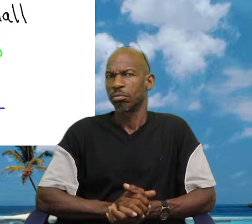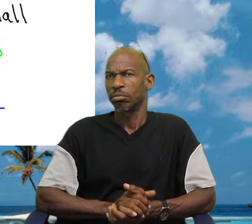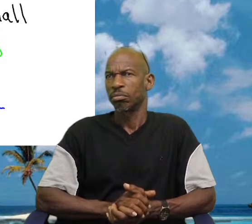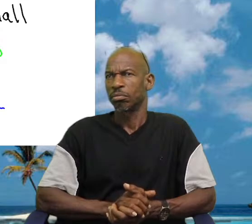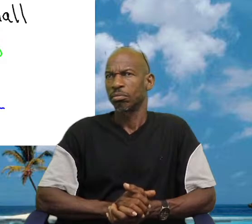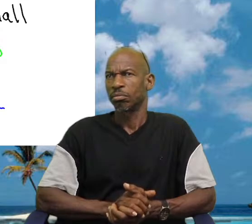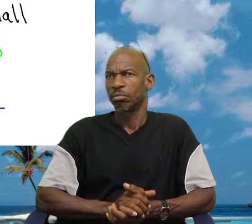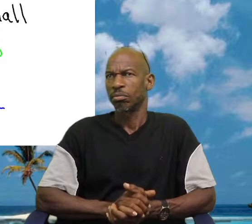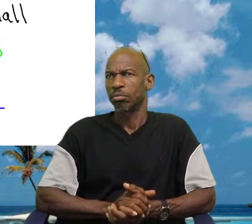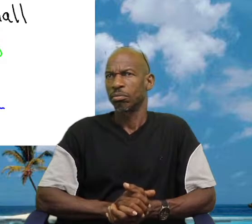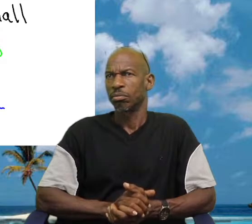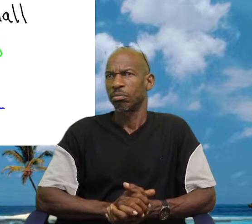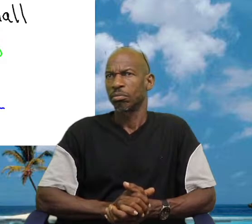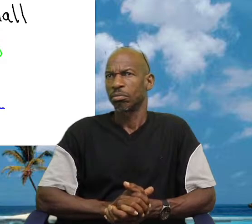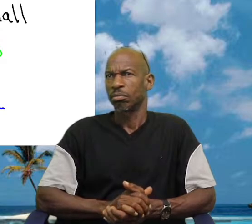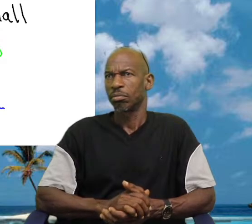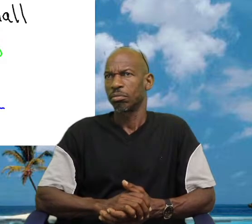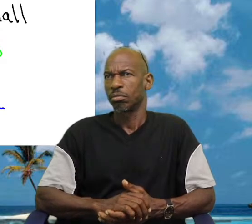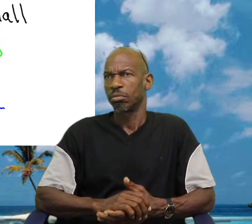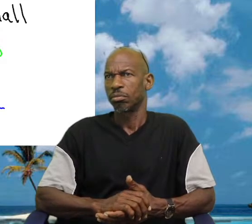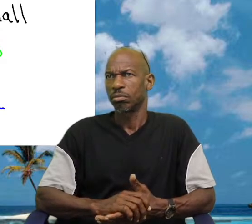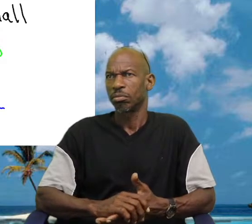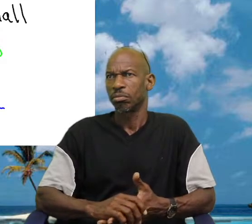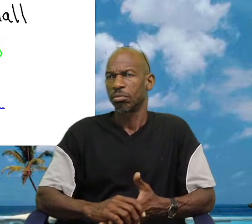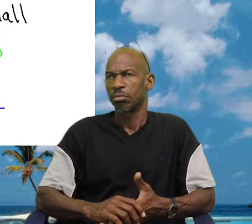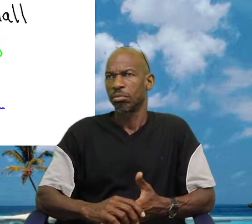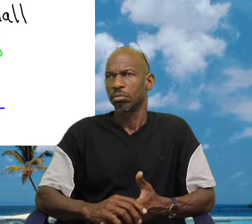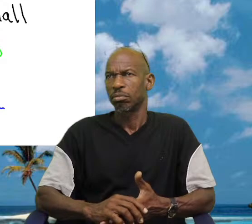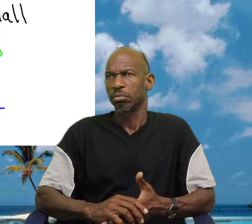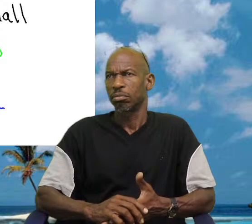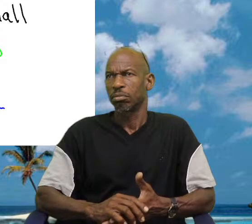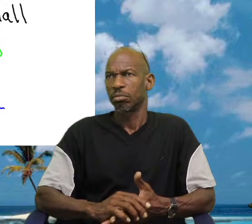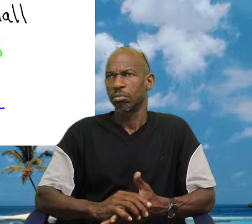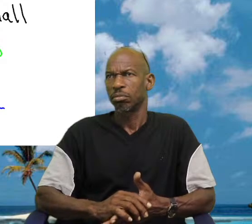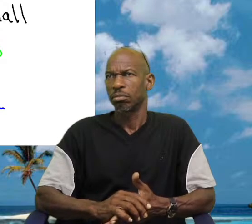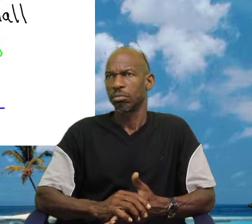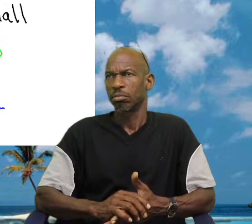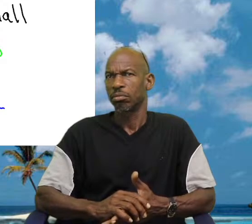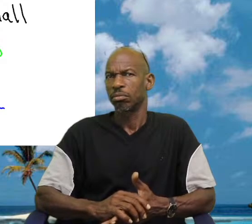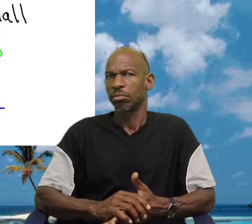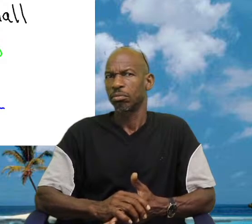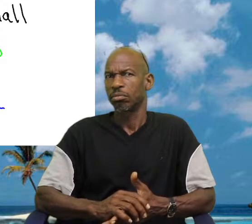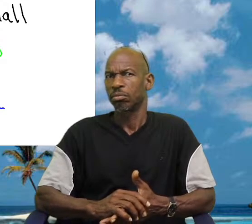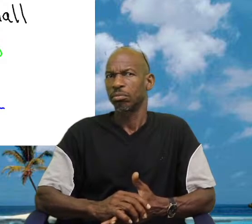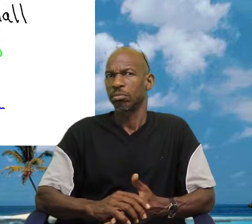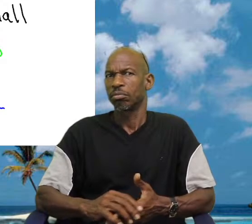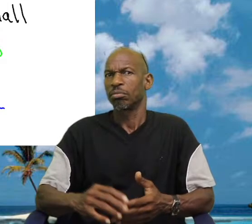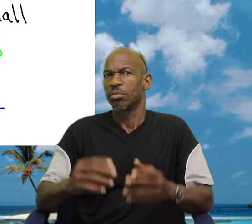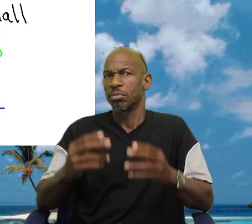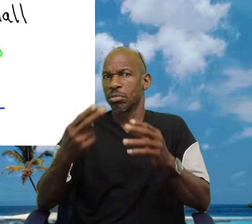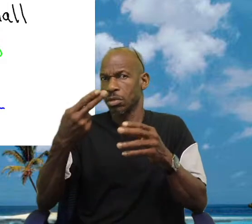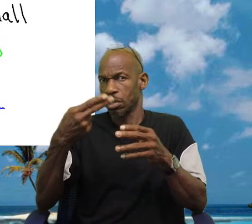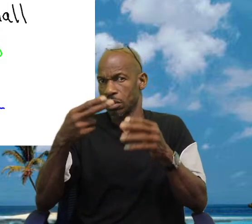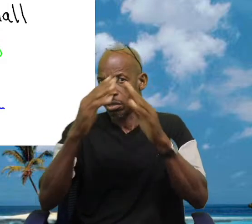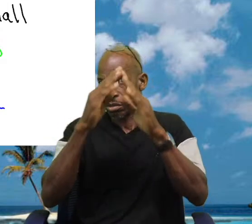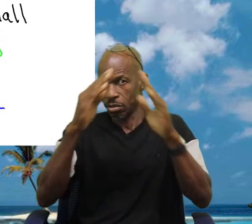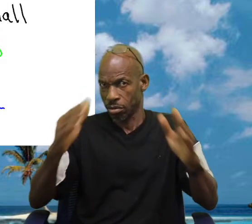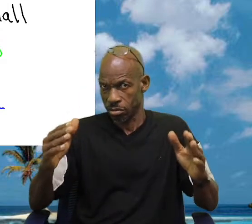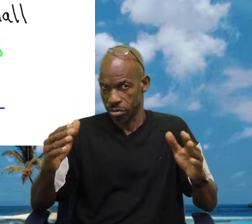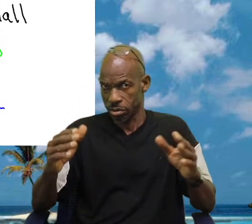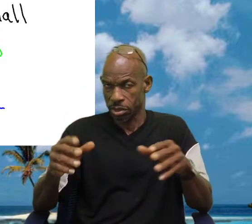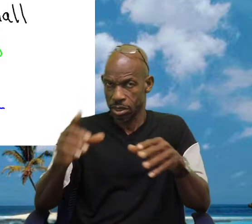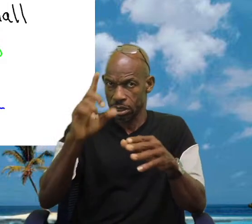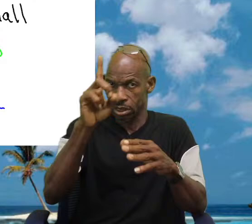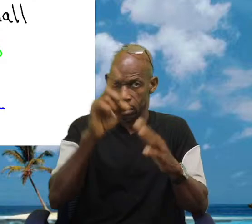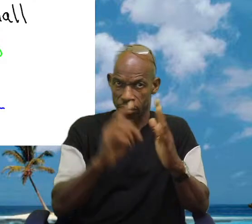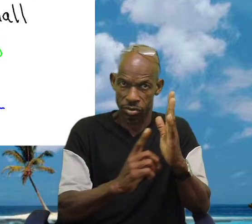Housing Development Company. That is H. H for housing, D for development, C company. So that word, when I